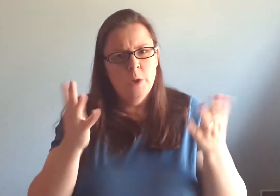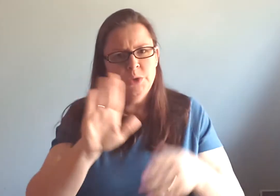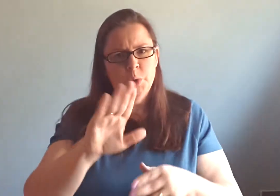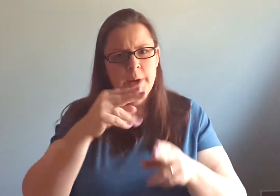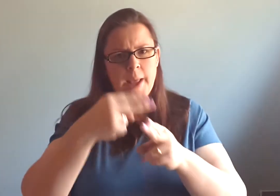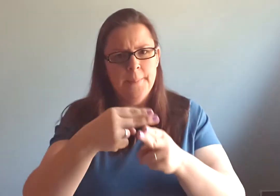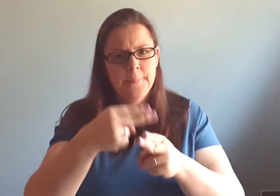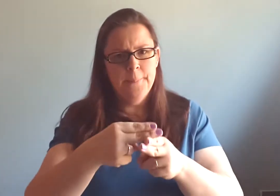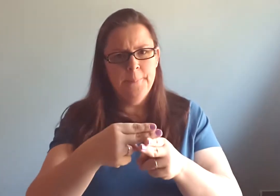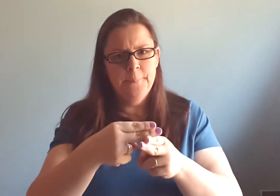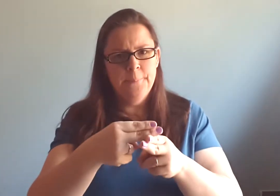What's your name?